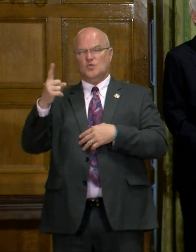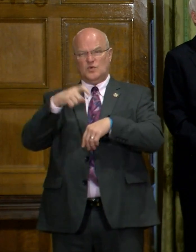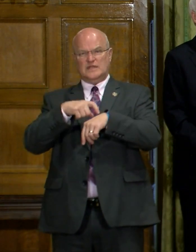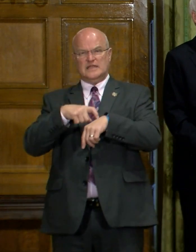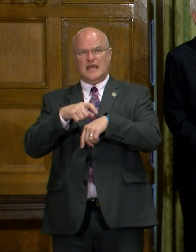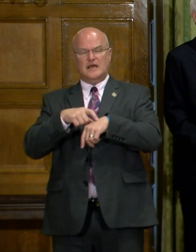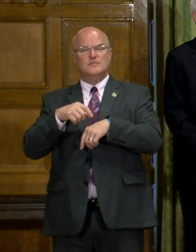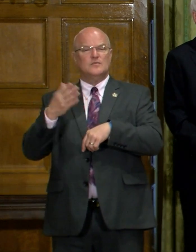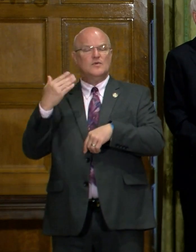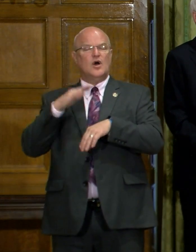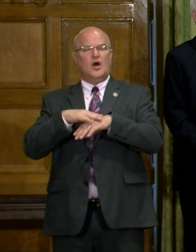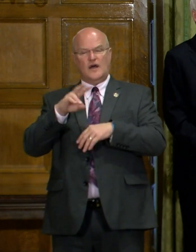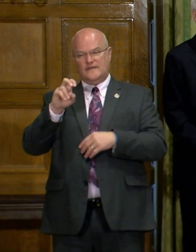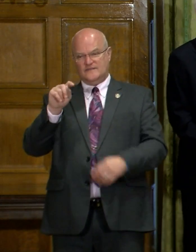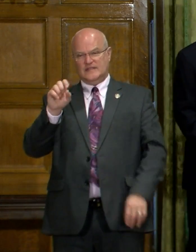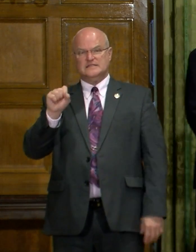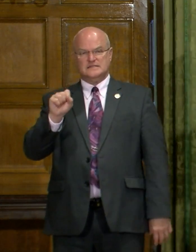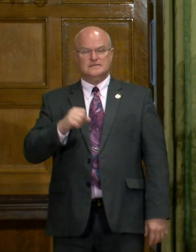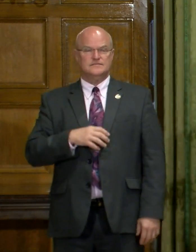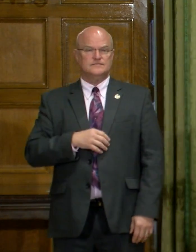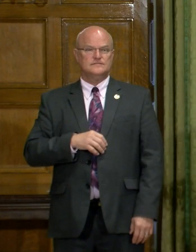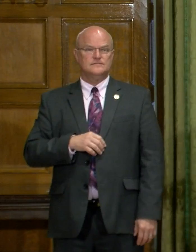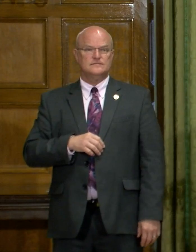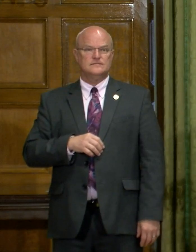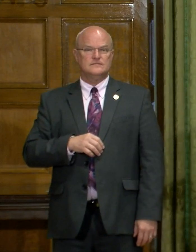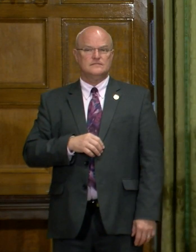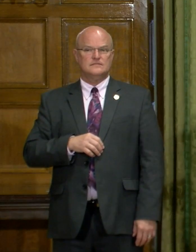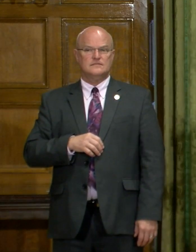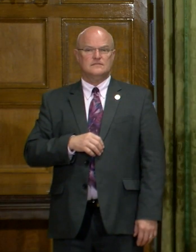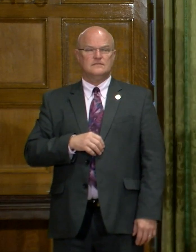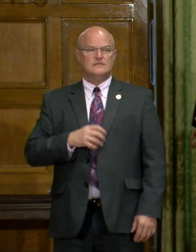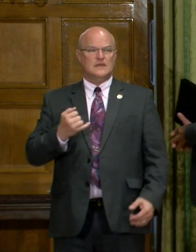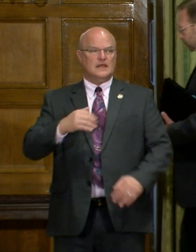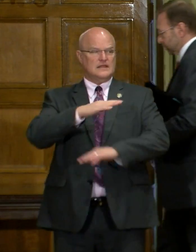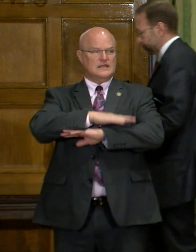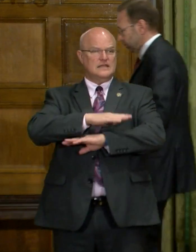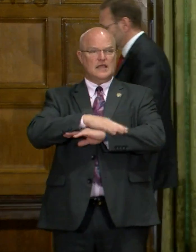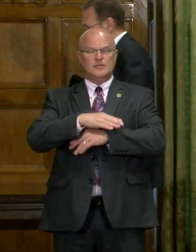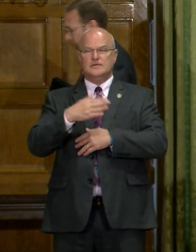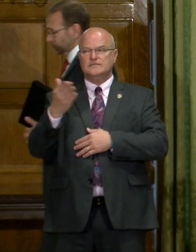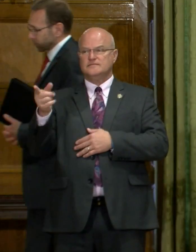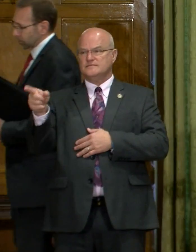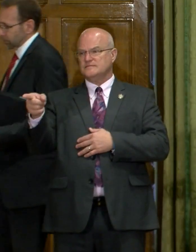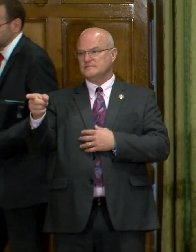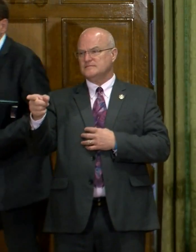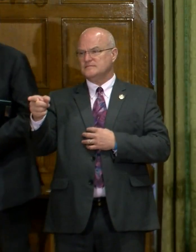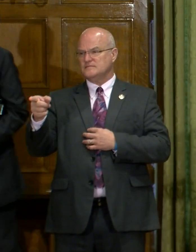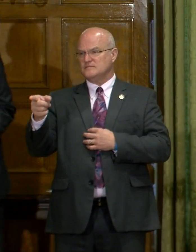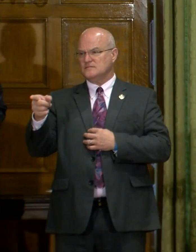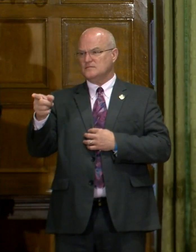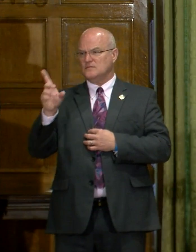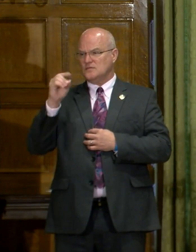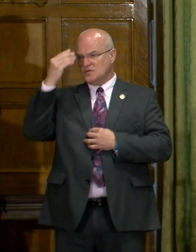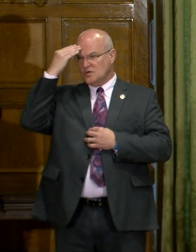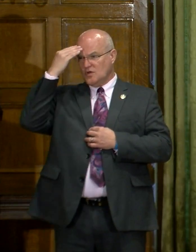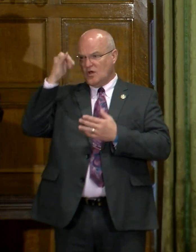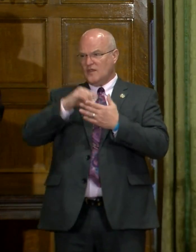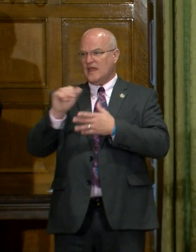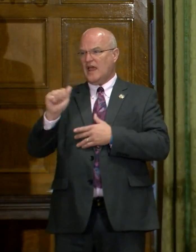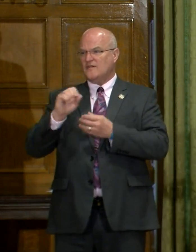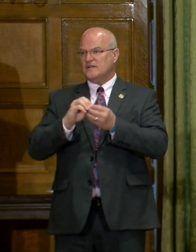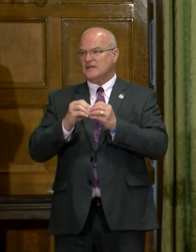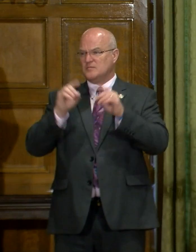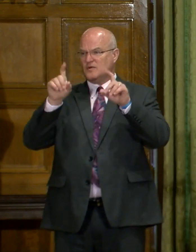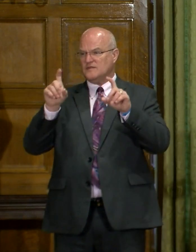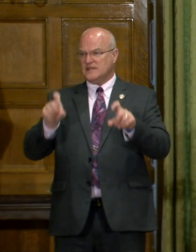one time or another were put on a ventilator. And coming back to the table here, yes ma'am. Do you know the average